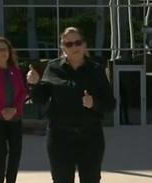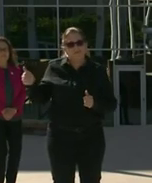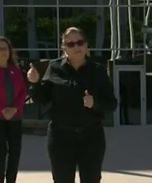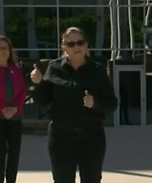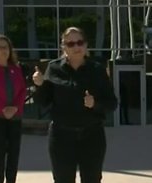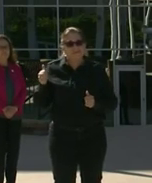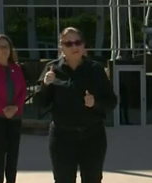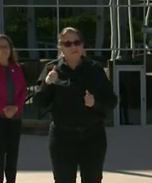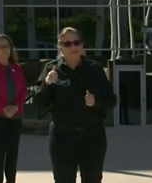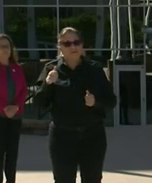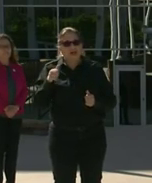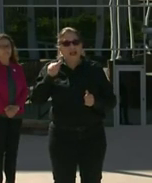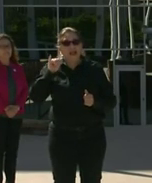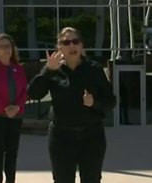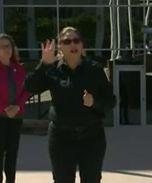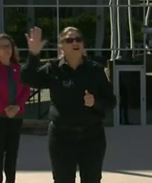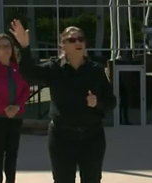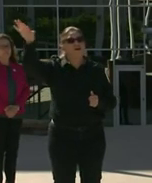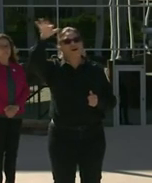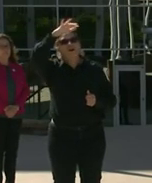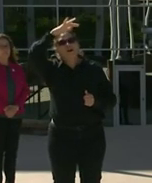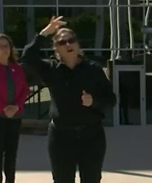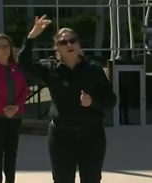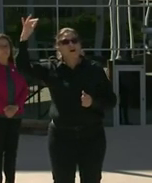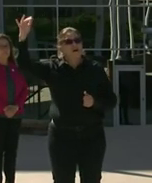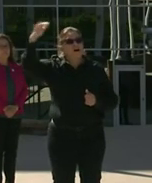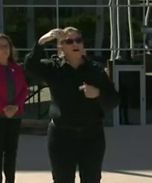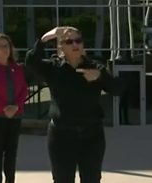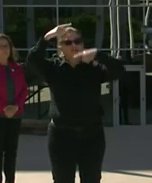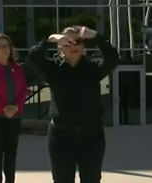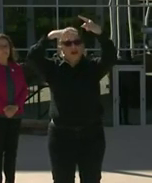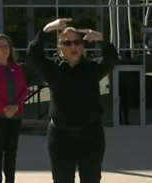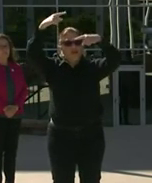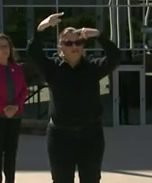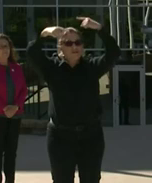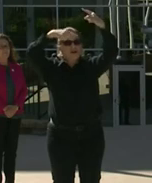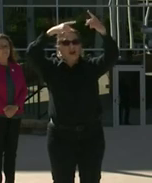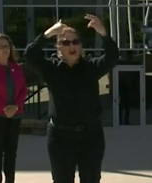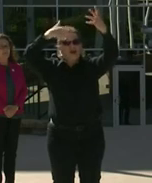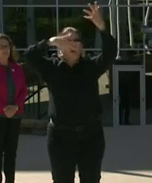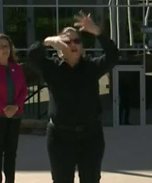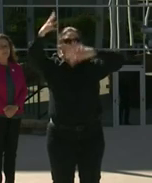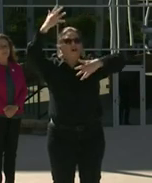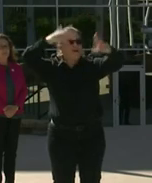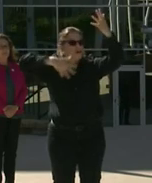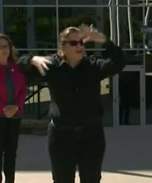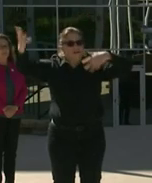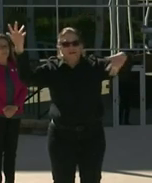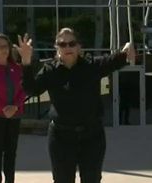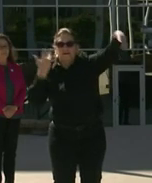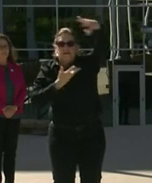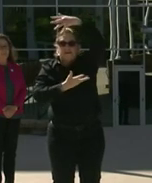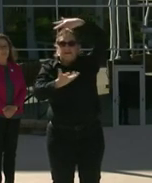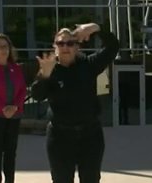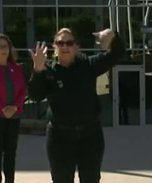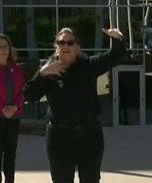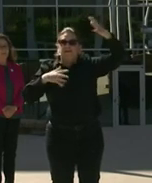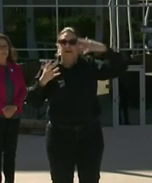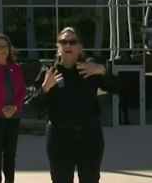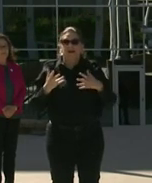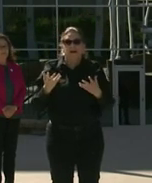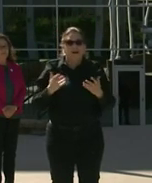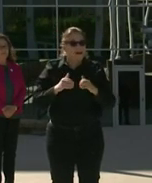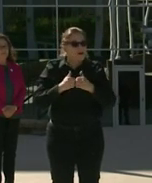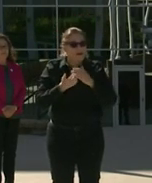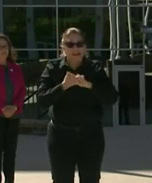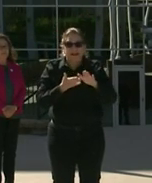what a correctional officer said. They have recycled air. He's concerned about that, and that the only way they have to clean their units is the soap they